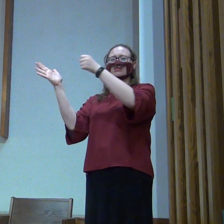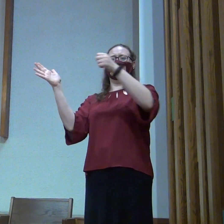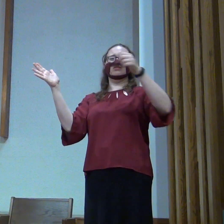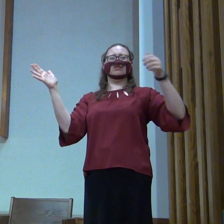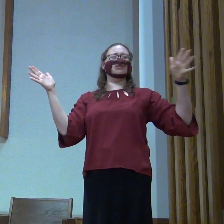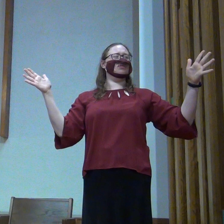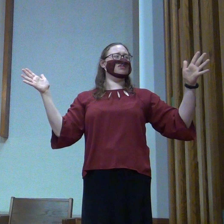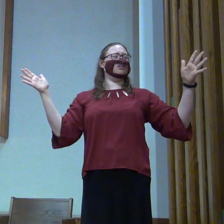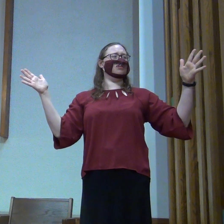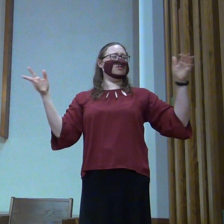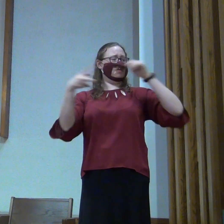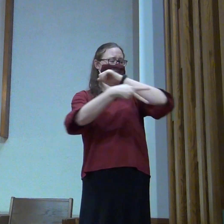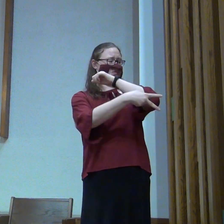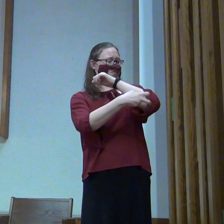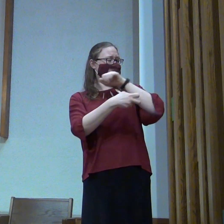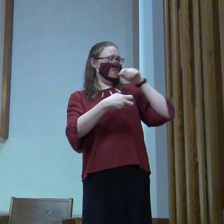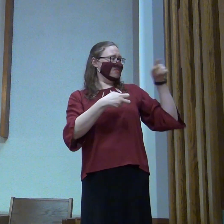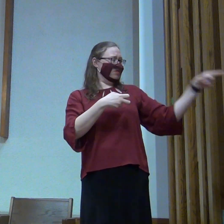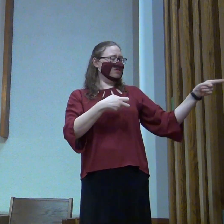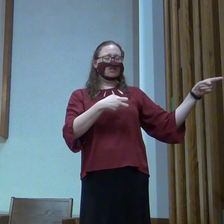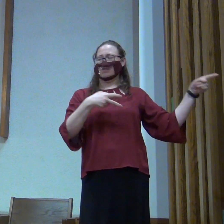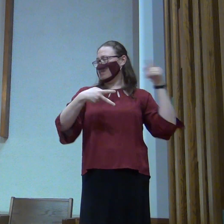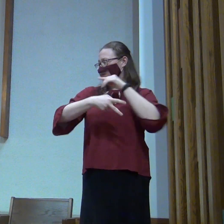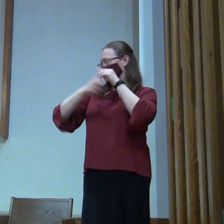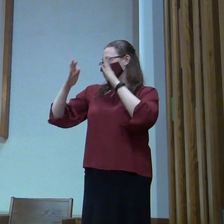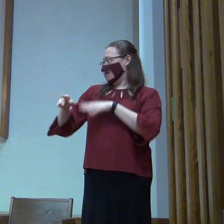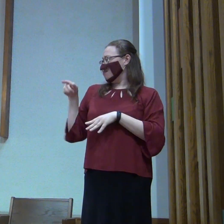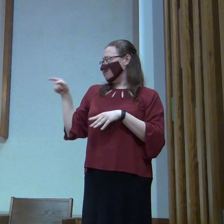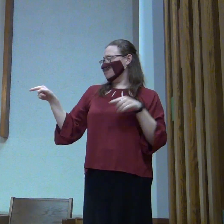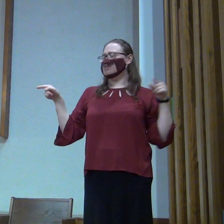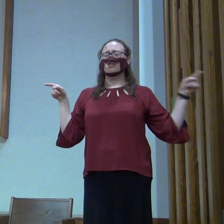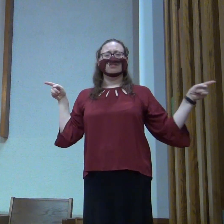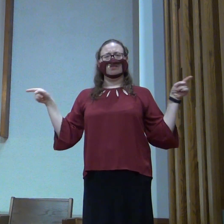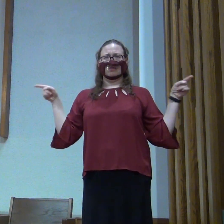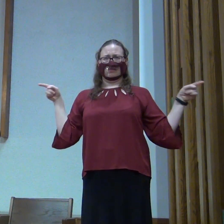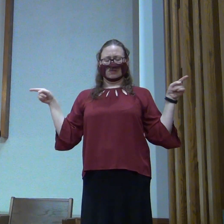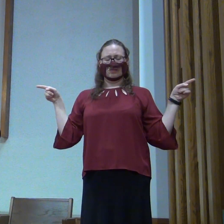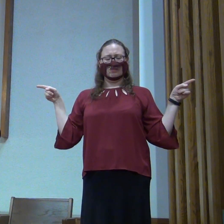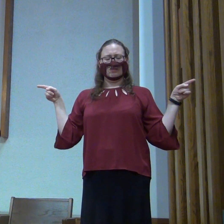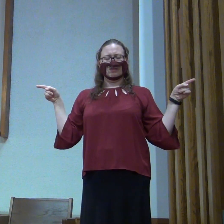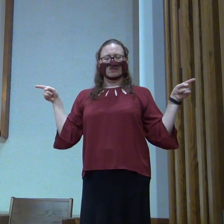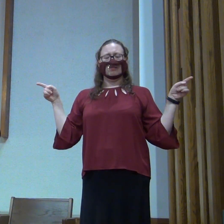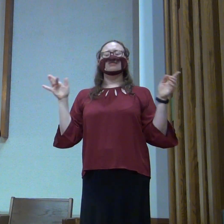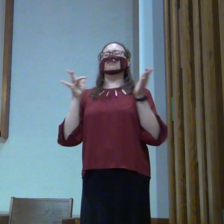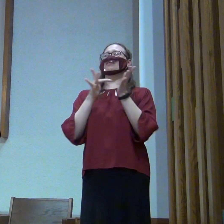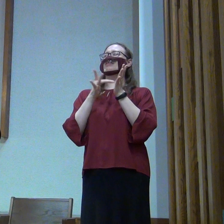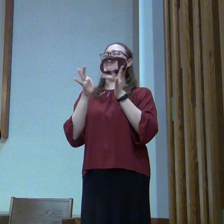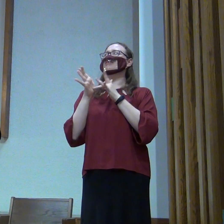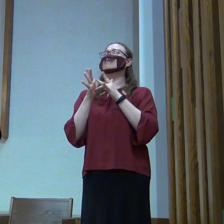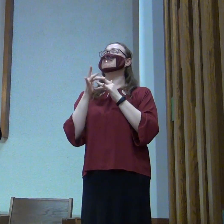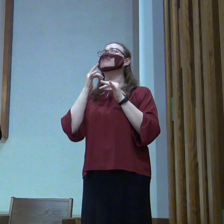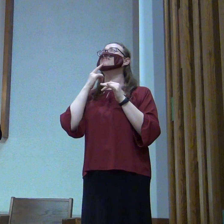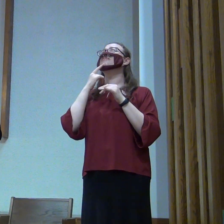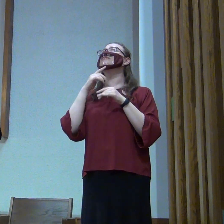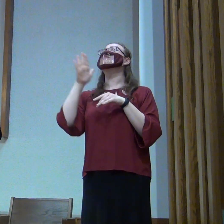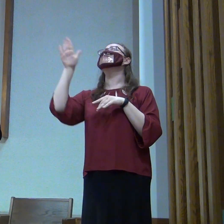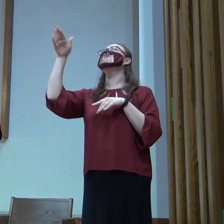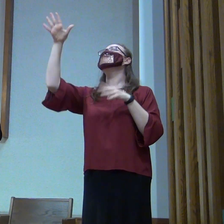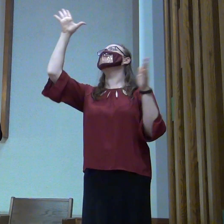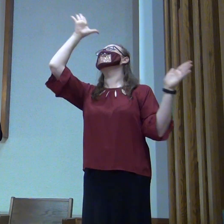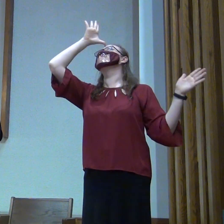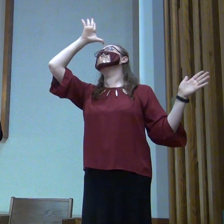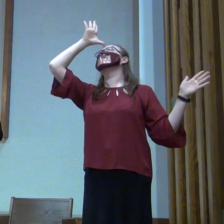with two criminals, one on his right and the other on his left. Jesus said,